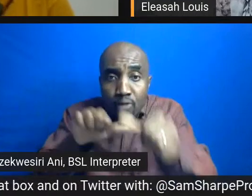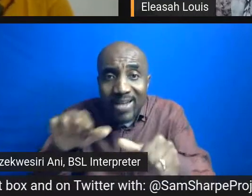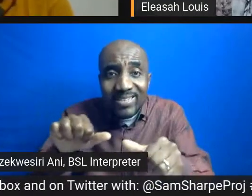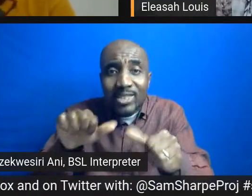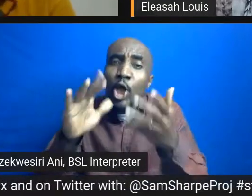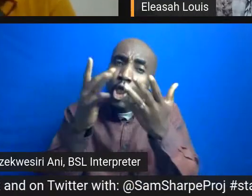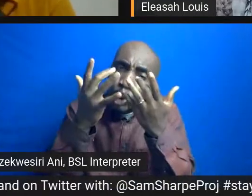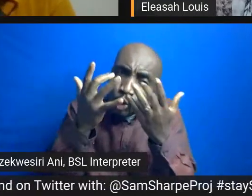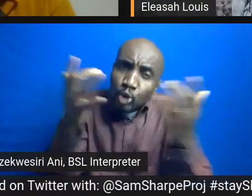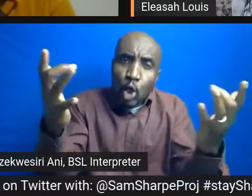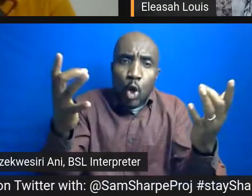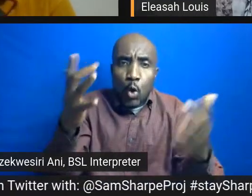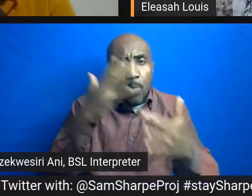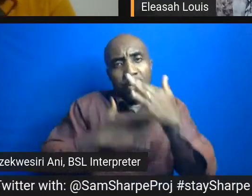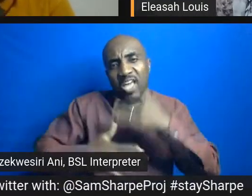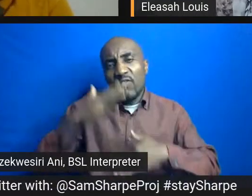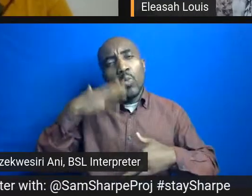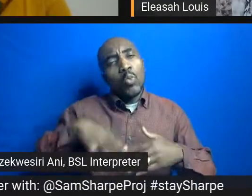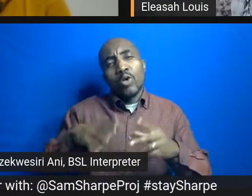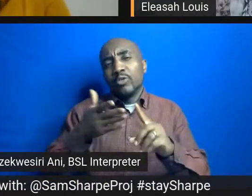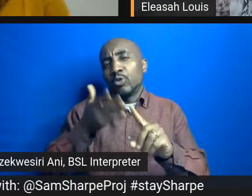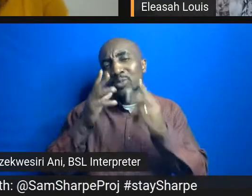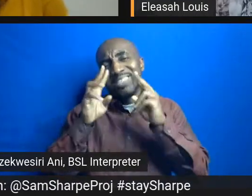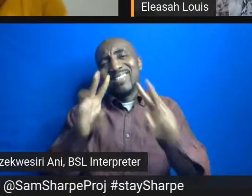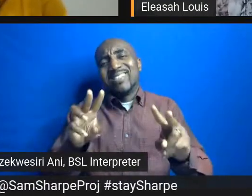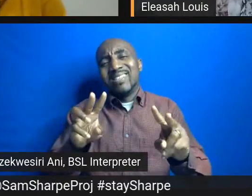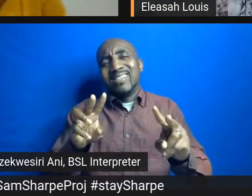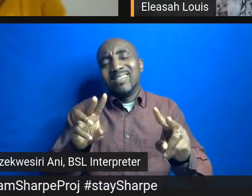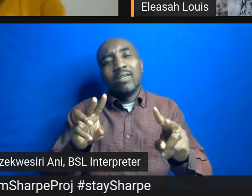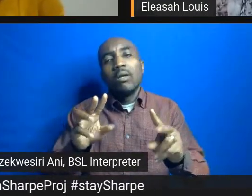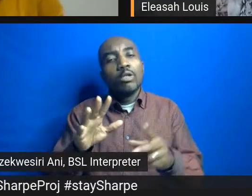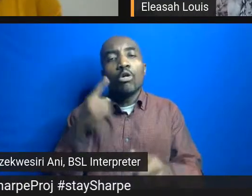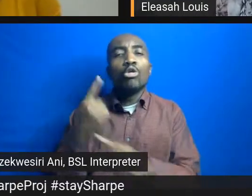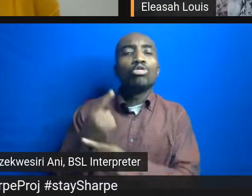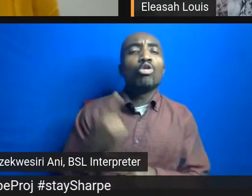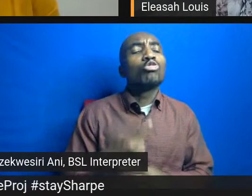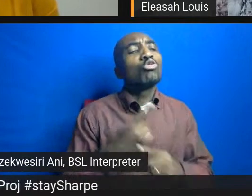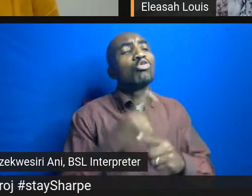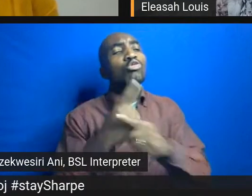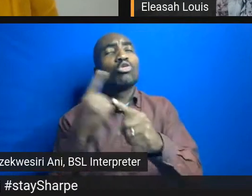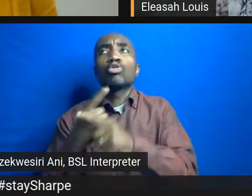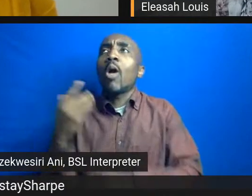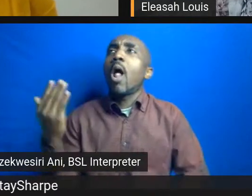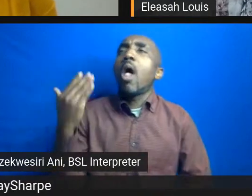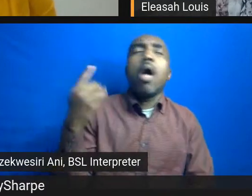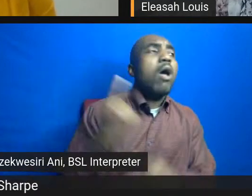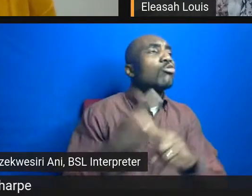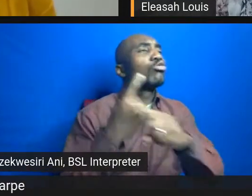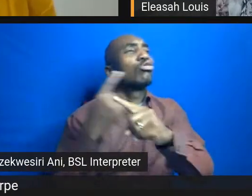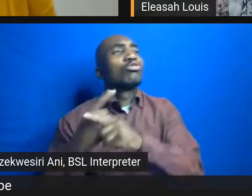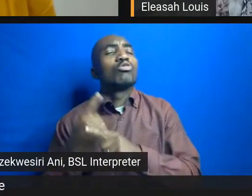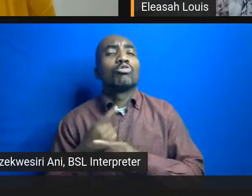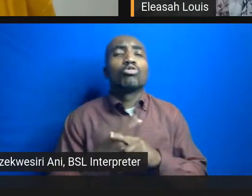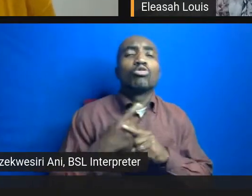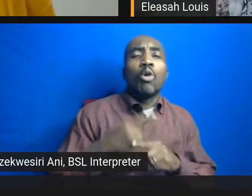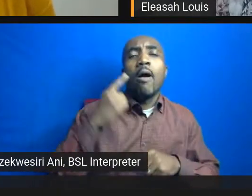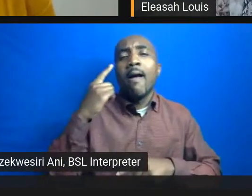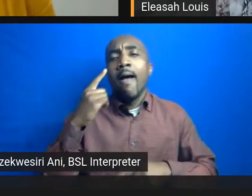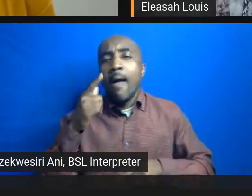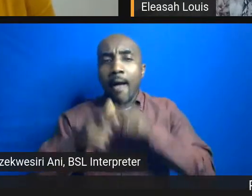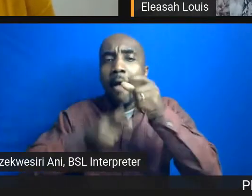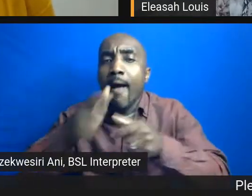that we want to see, right? So it's not just about talking, it's about us as Christians living out